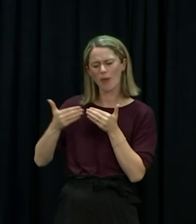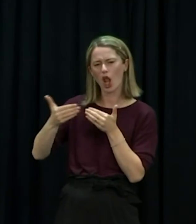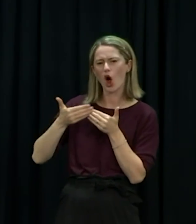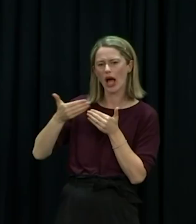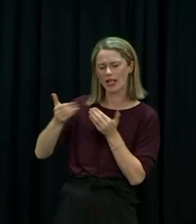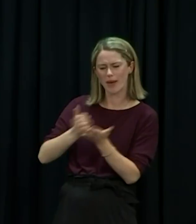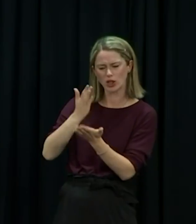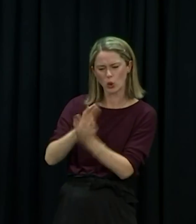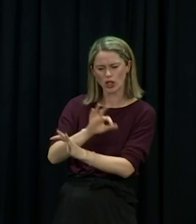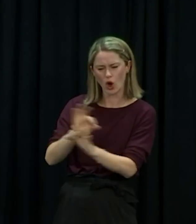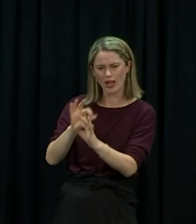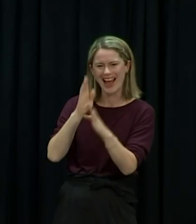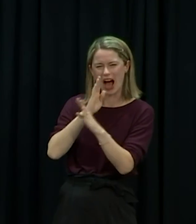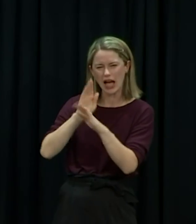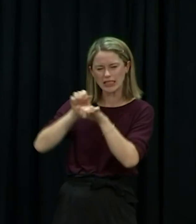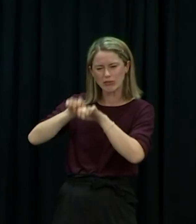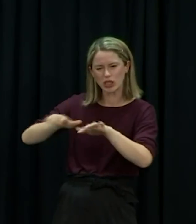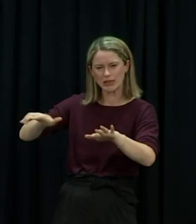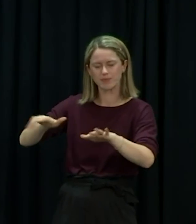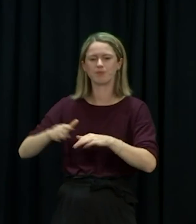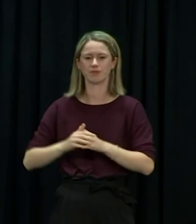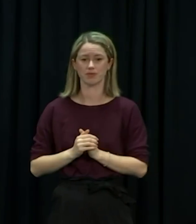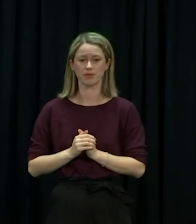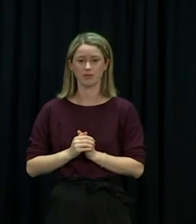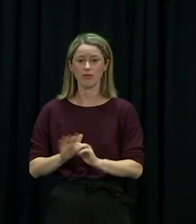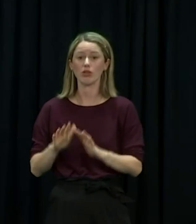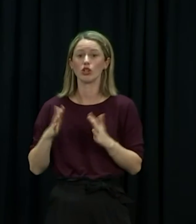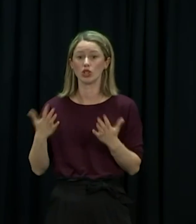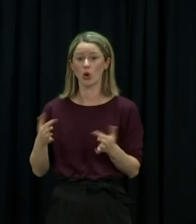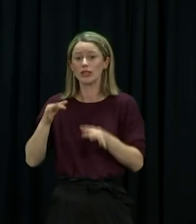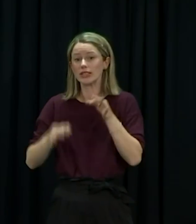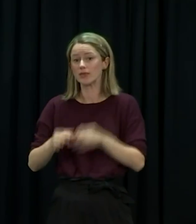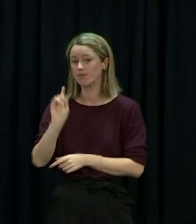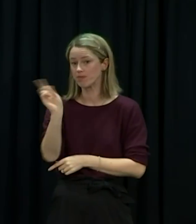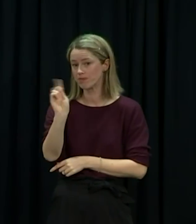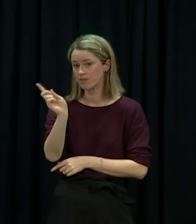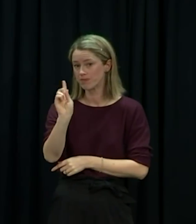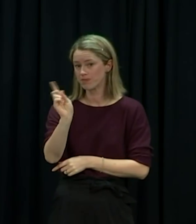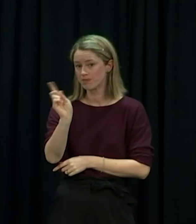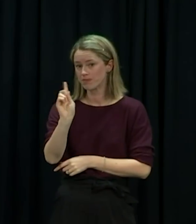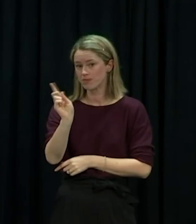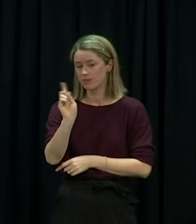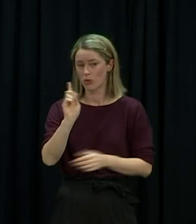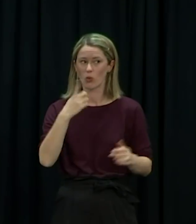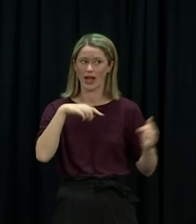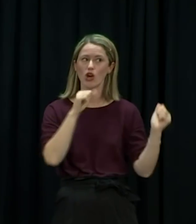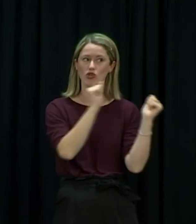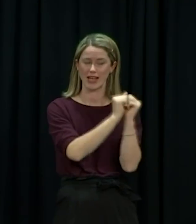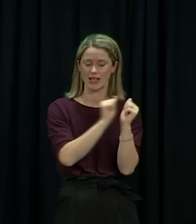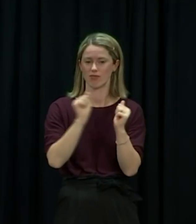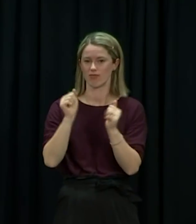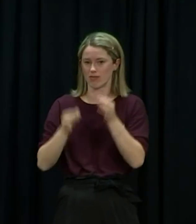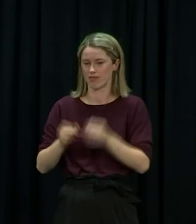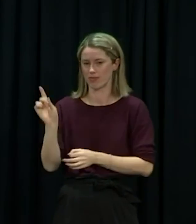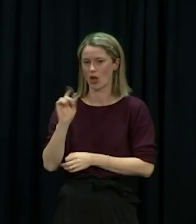that we do not have cases that are more widespread. As a result, the advice we have received and agreed with is that the